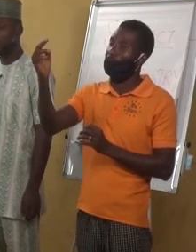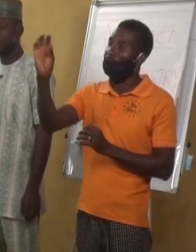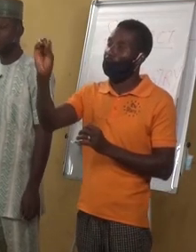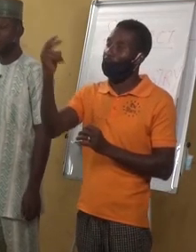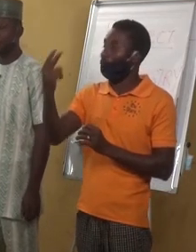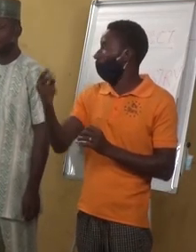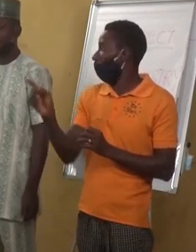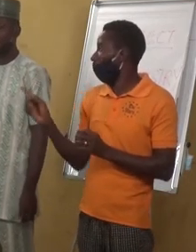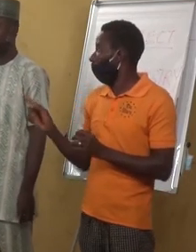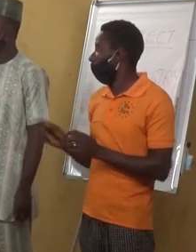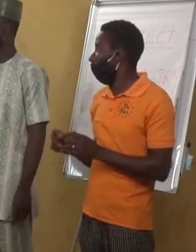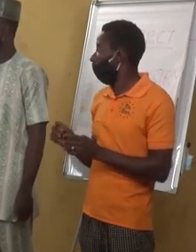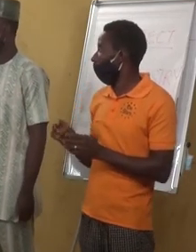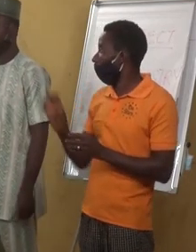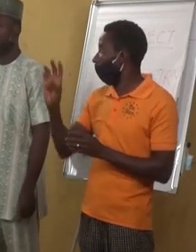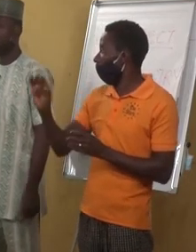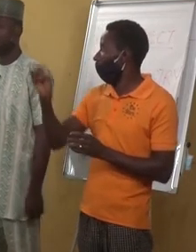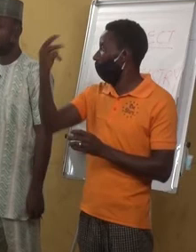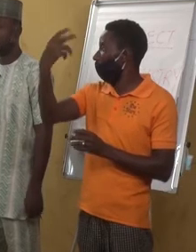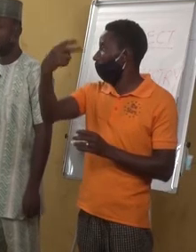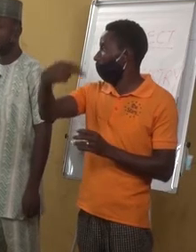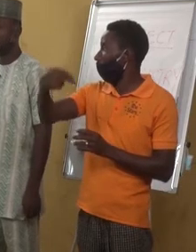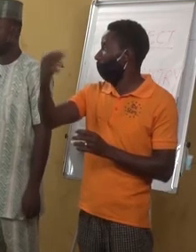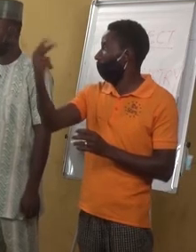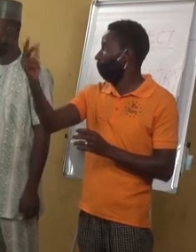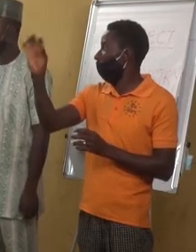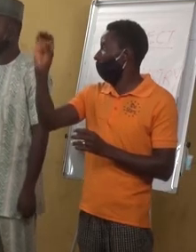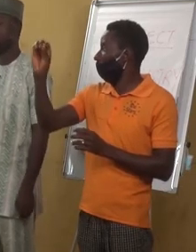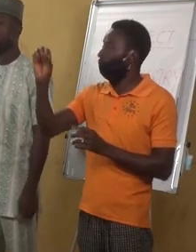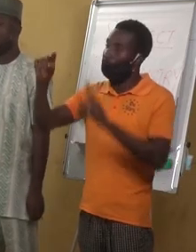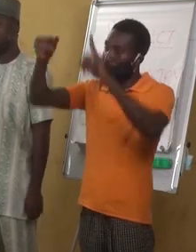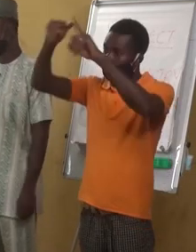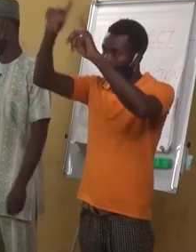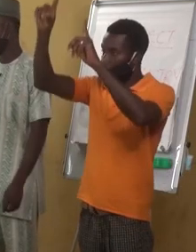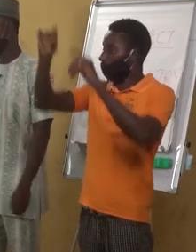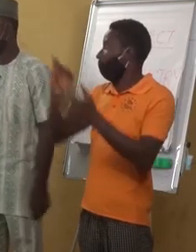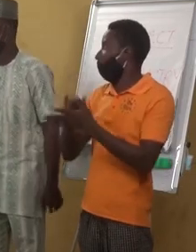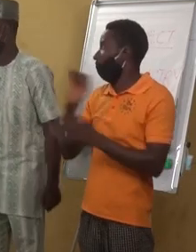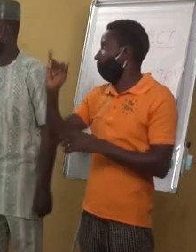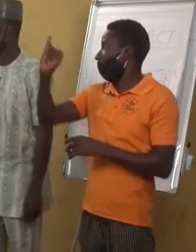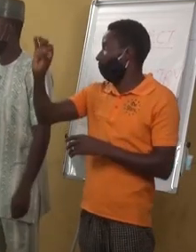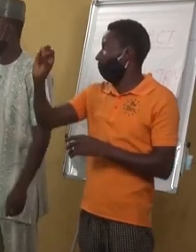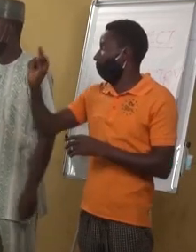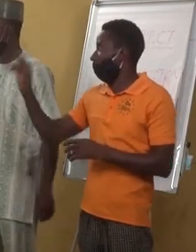H3O with a positive sign, that is an ion, H3O. Question 2,